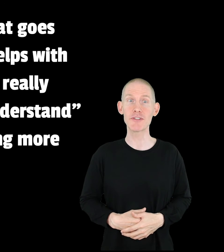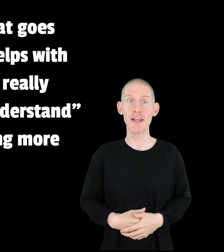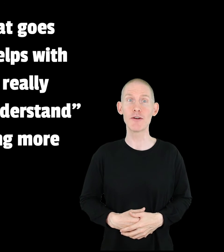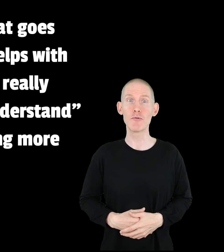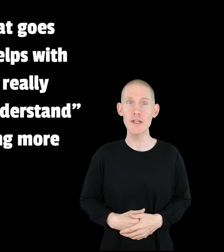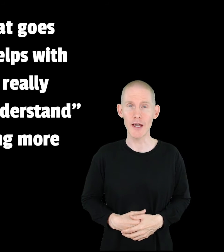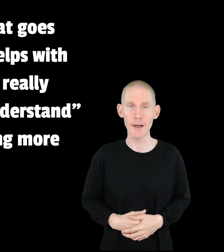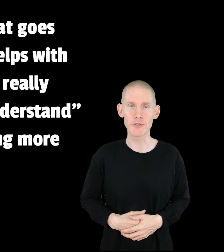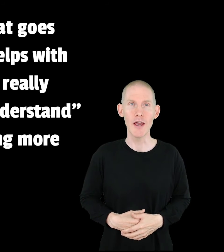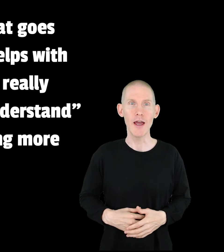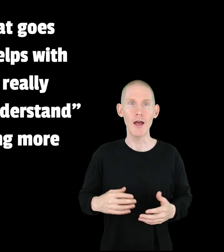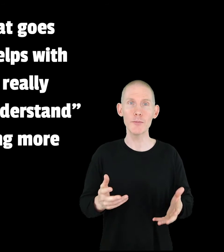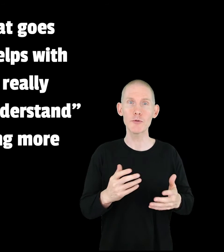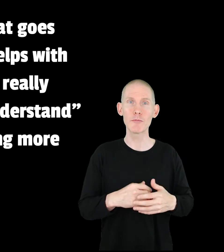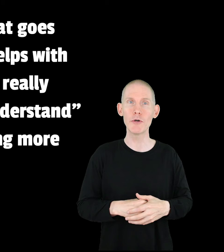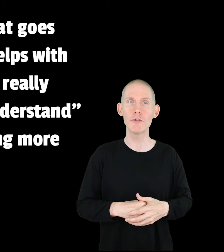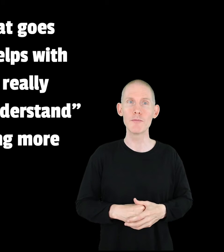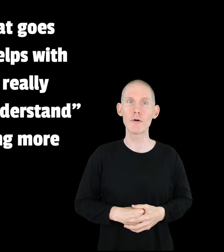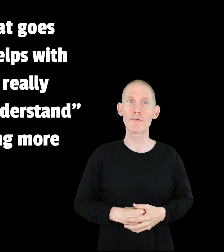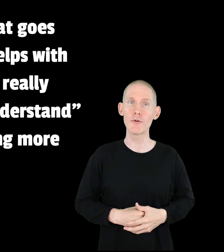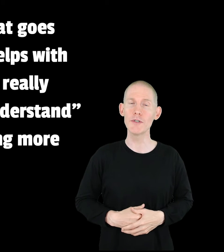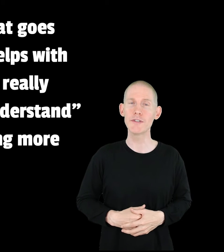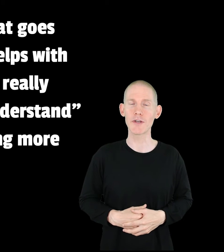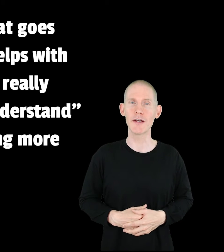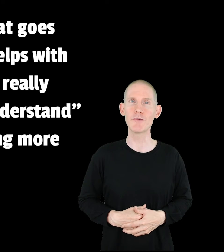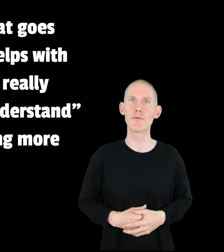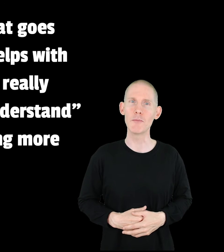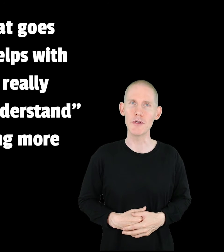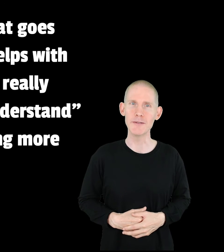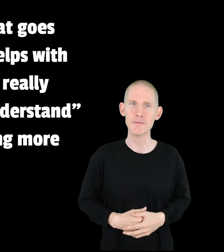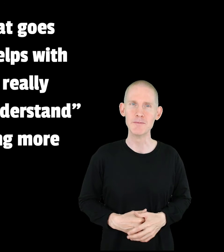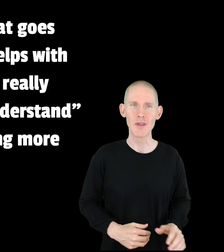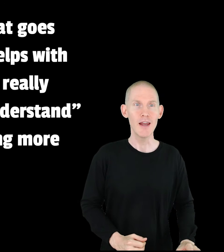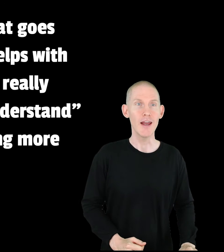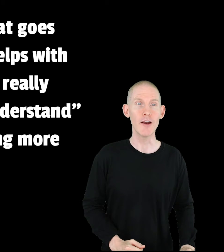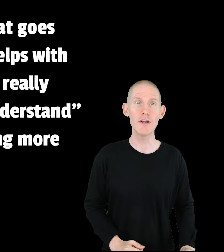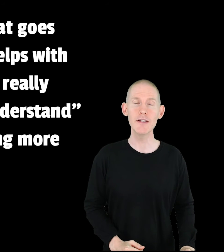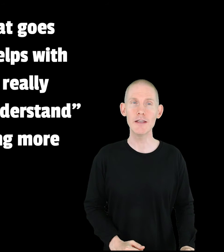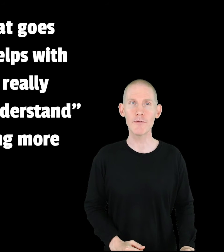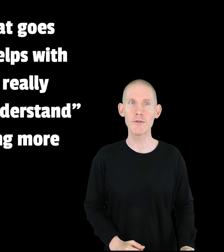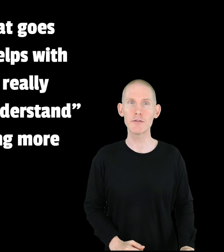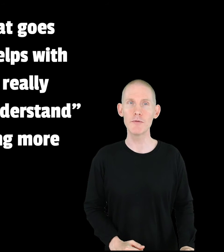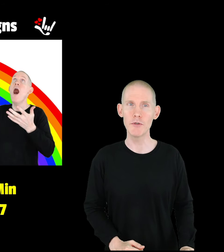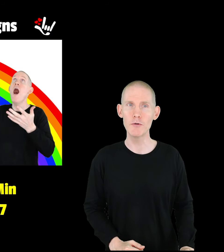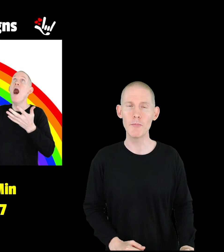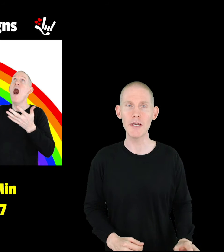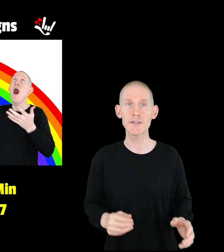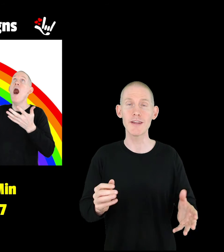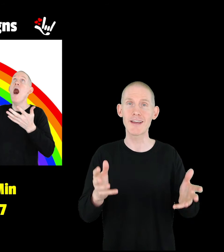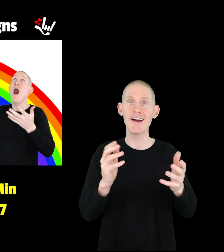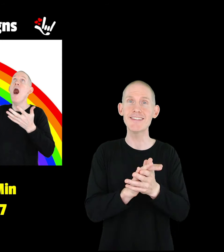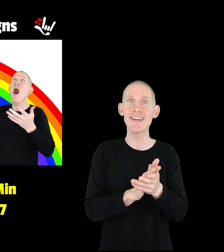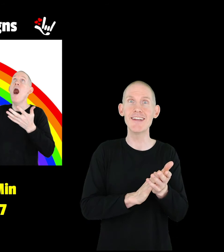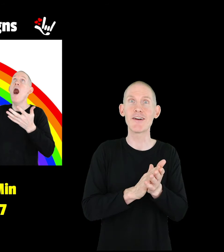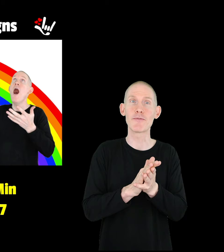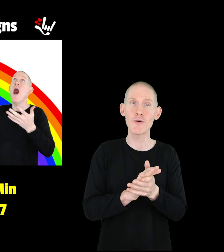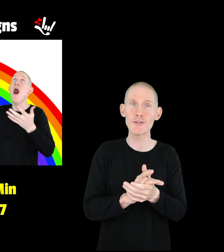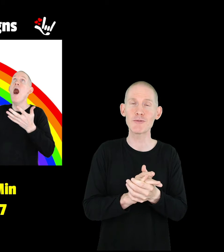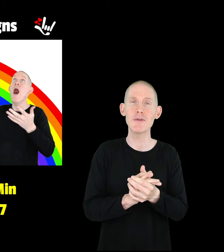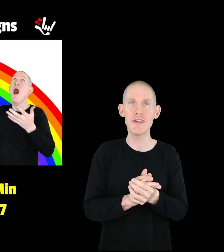understand recaps, helps with building more fluid signing for me. Arendi left this review based on the content in our first